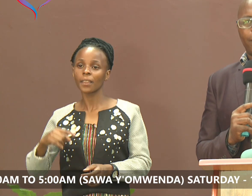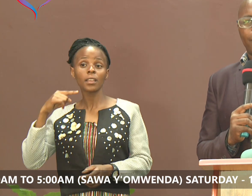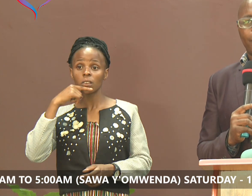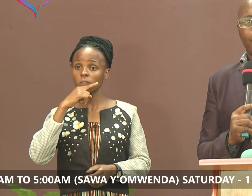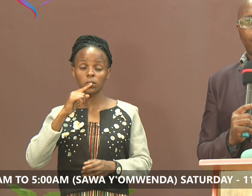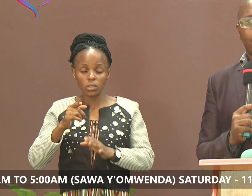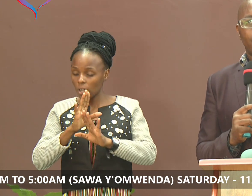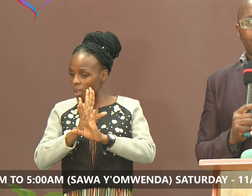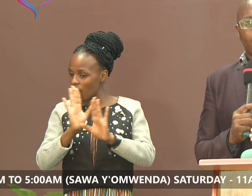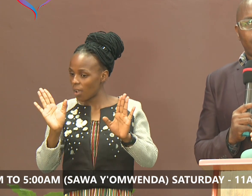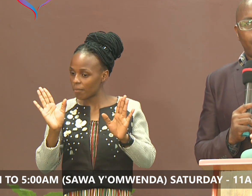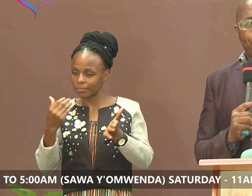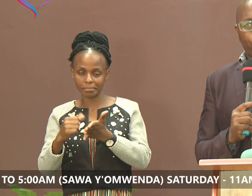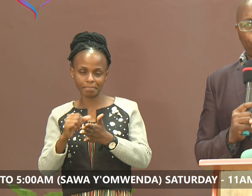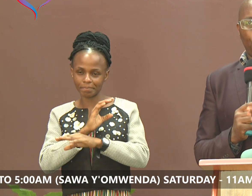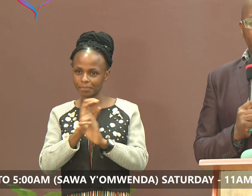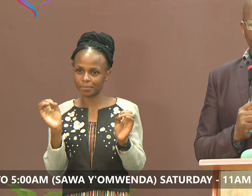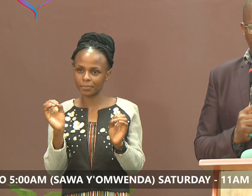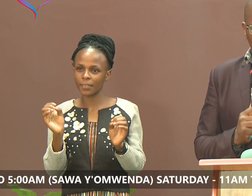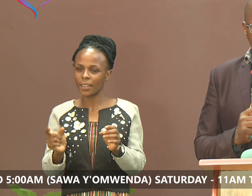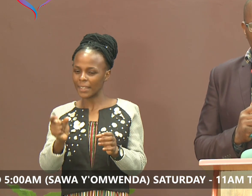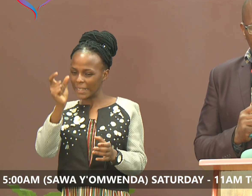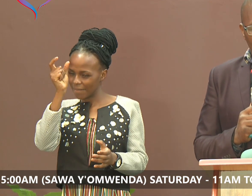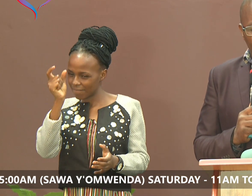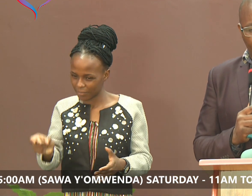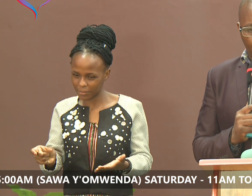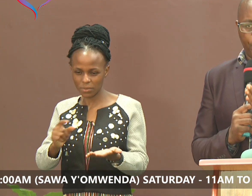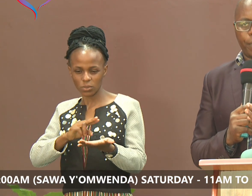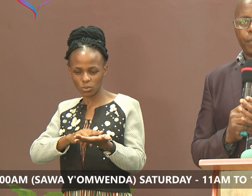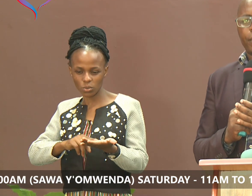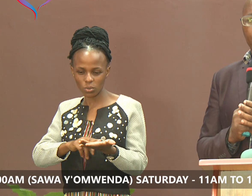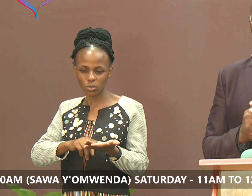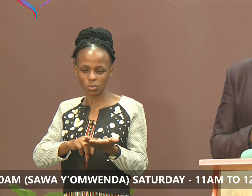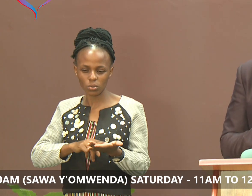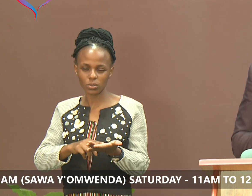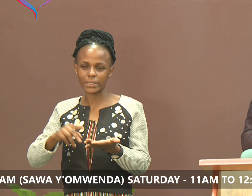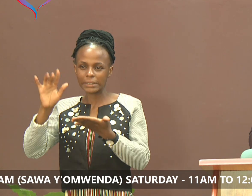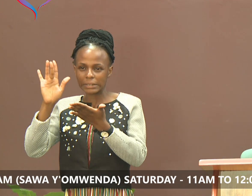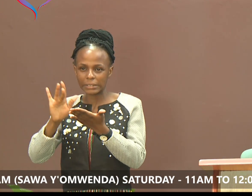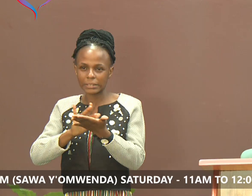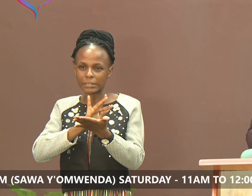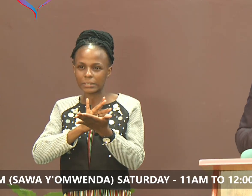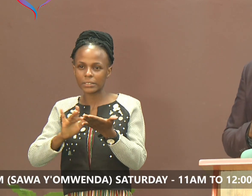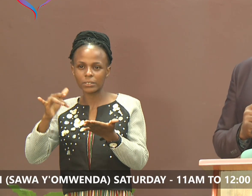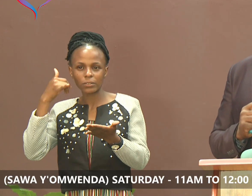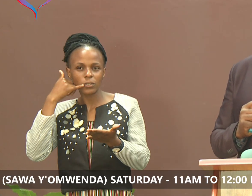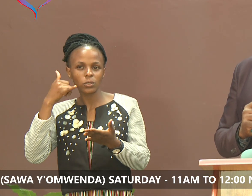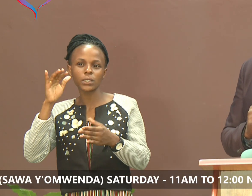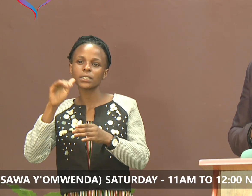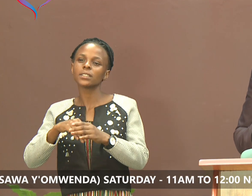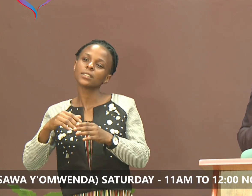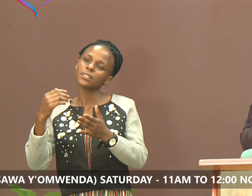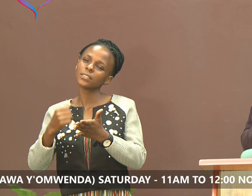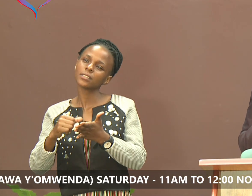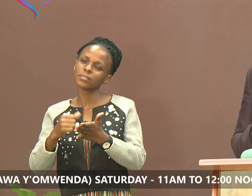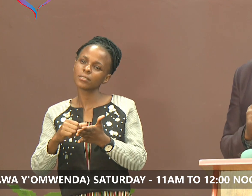problem. Social media si bwe buzibu. The person holding the phone is the one with the problem. Naye omuntu ono akutte essimu y'alina ekibuuzo. This phone is magnifying